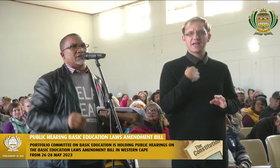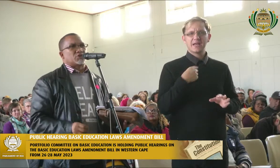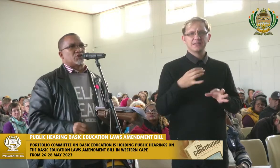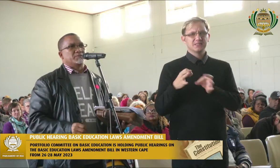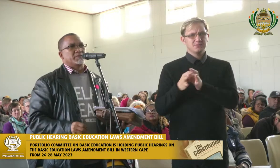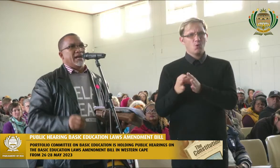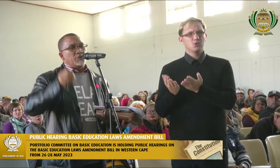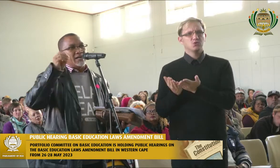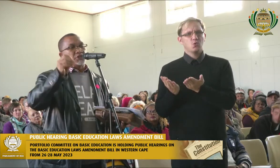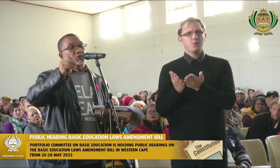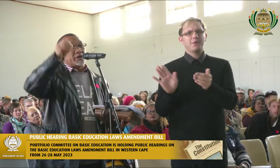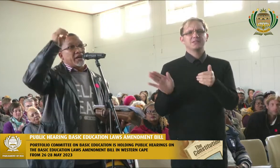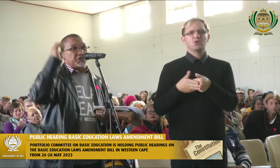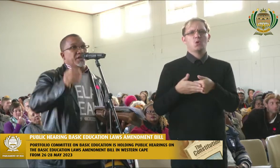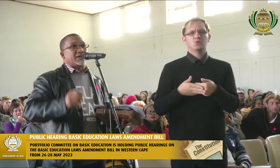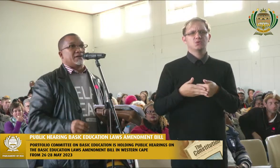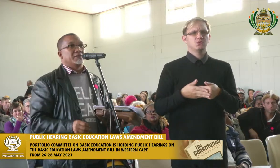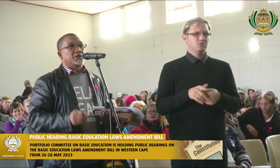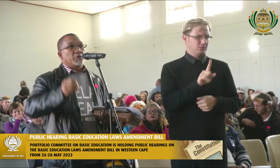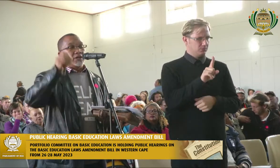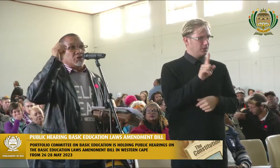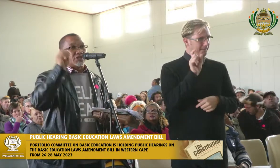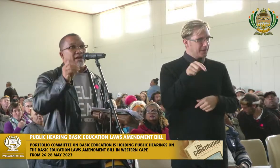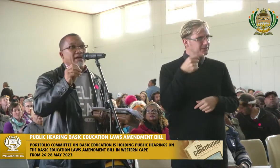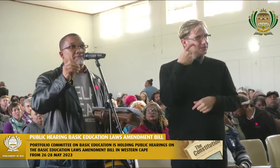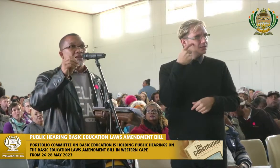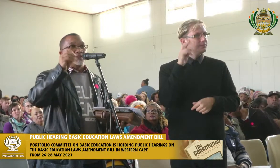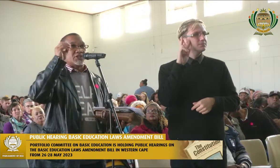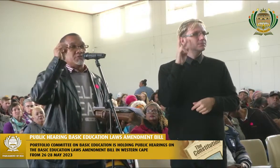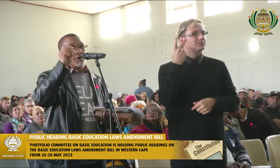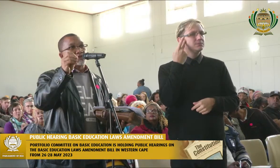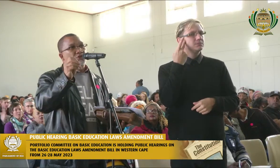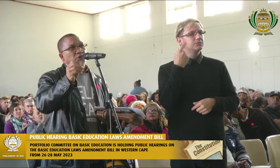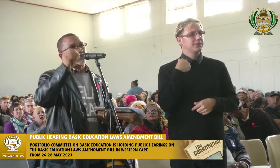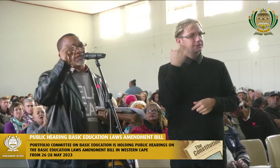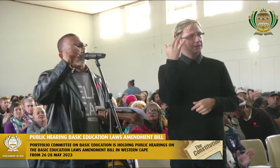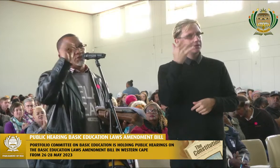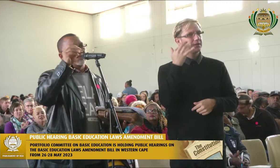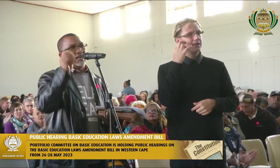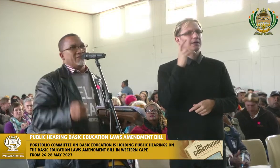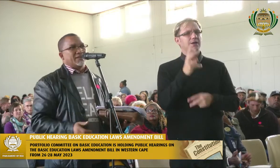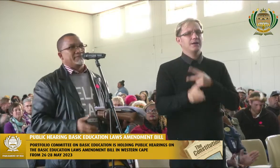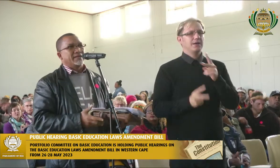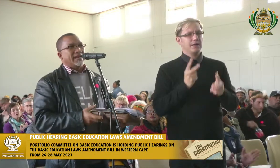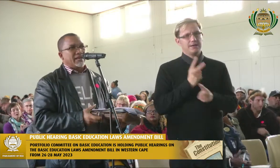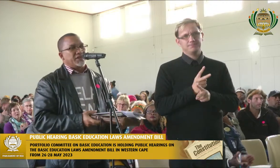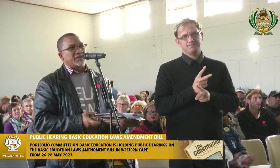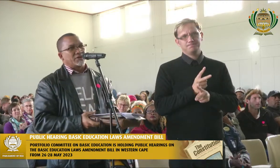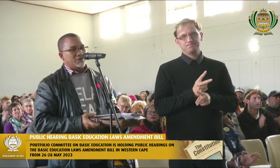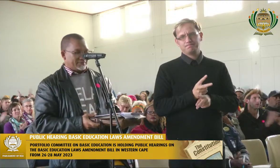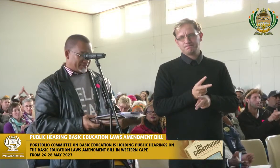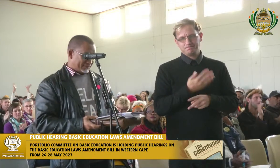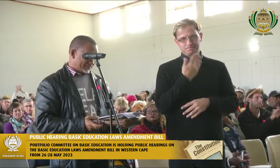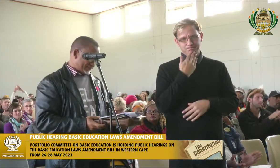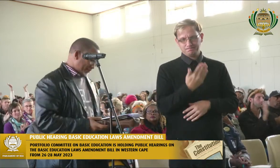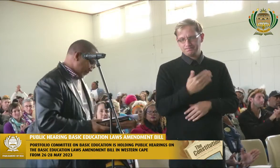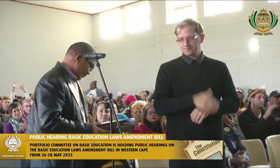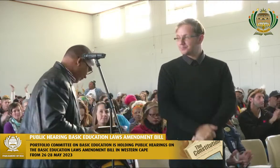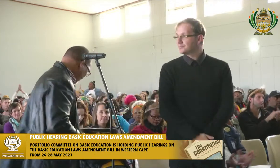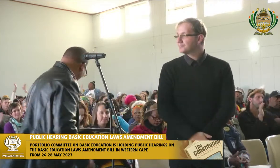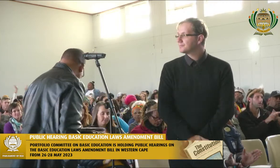schools must close? I want you to rethink when you say that small schools does not deliver. And I thank you.